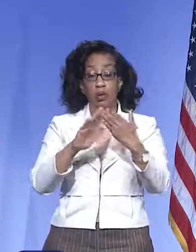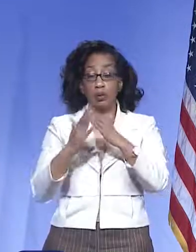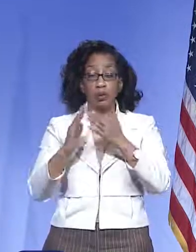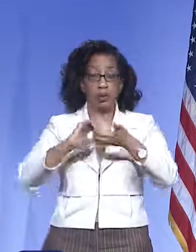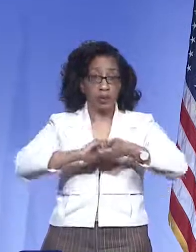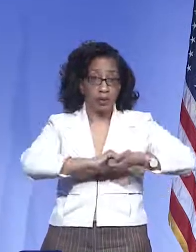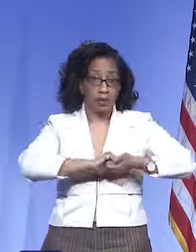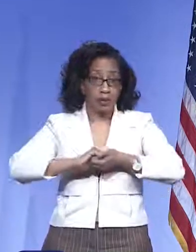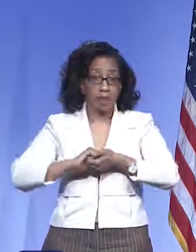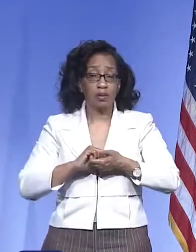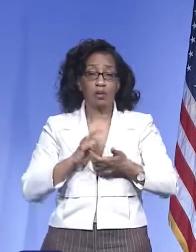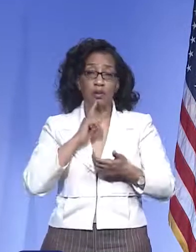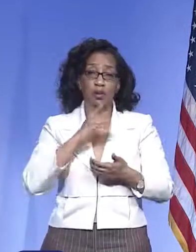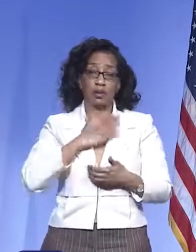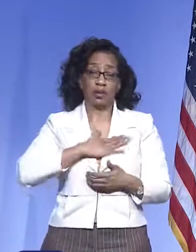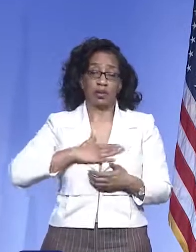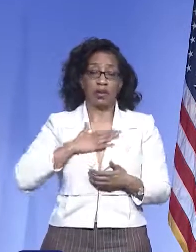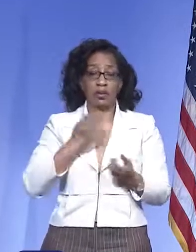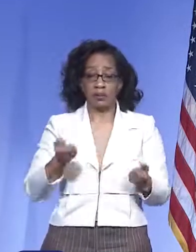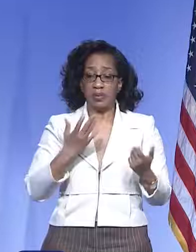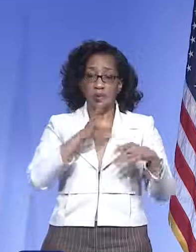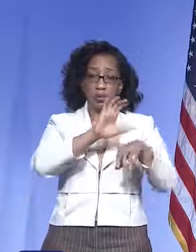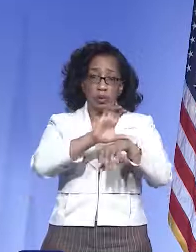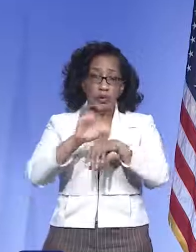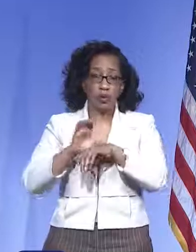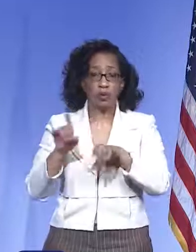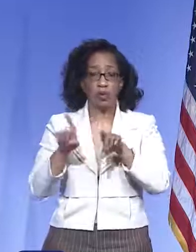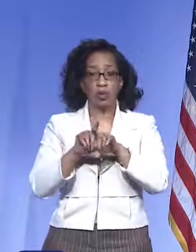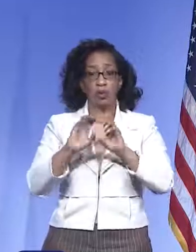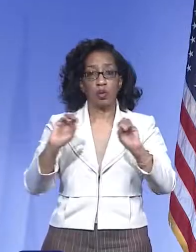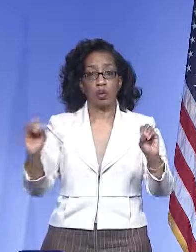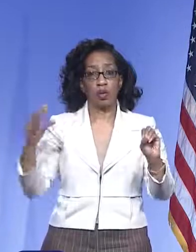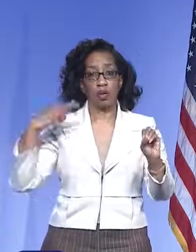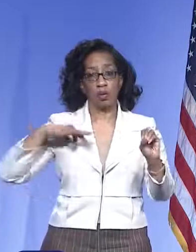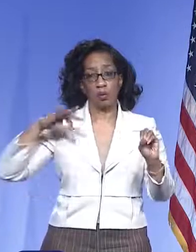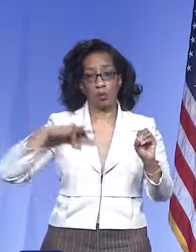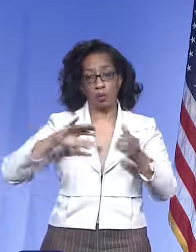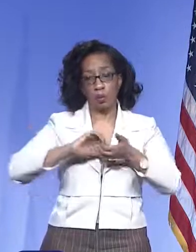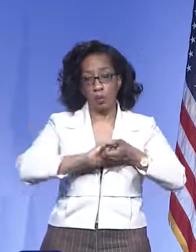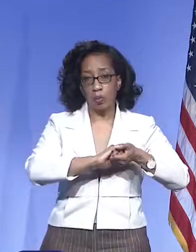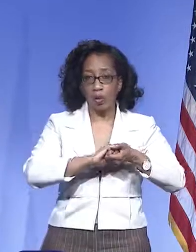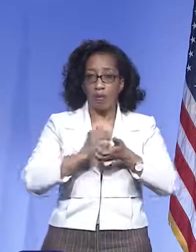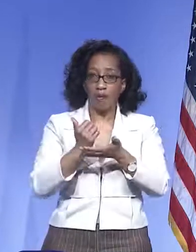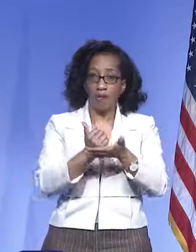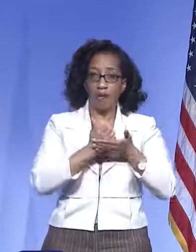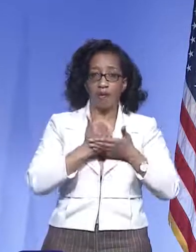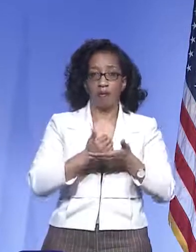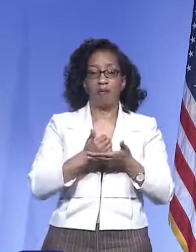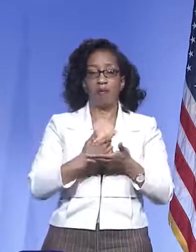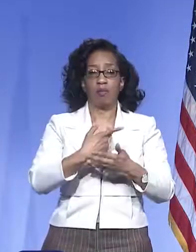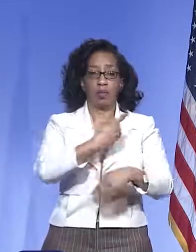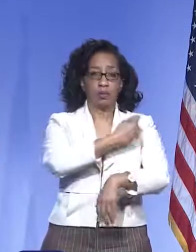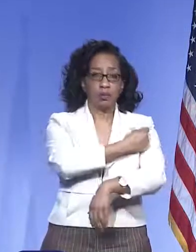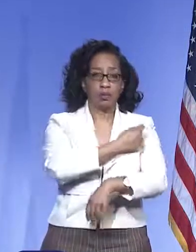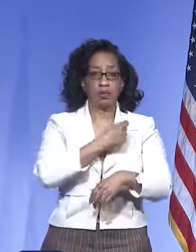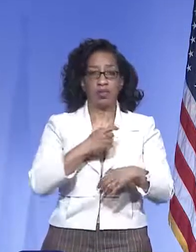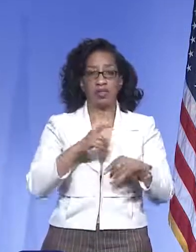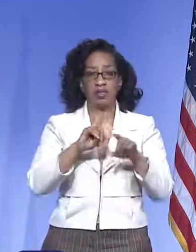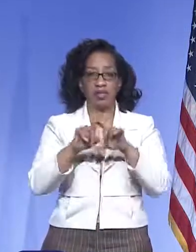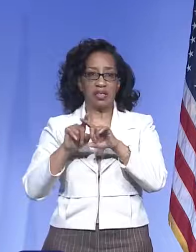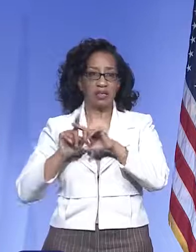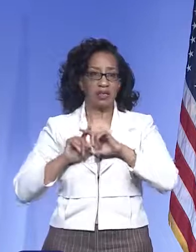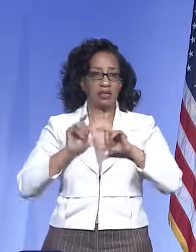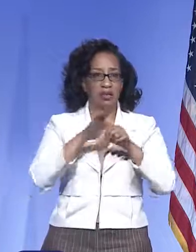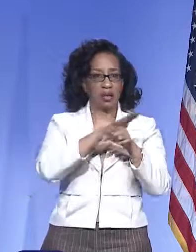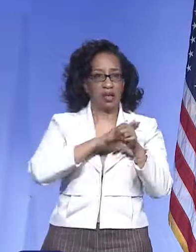especially. You heard me mention many of the churches and nonprofit partners who have helped us deliver vaccines in the zip codes where we know